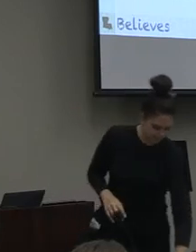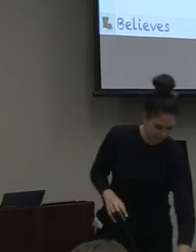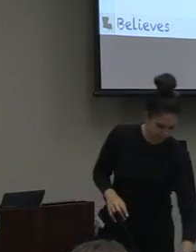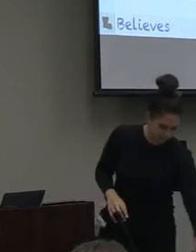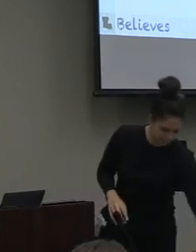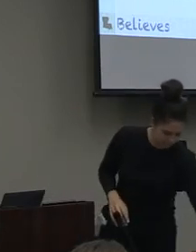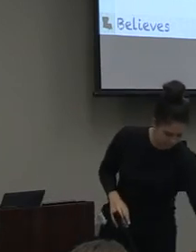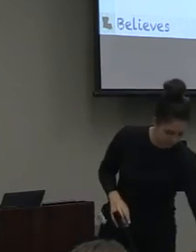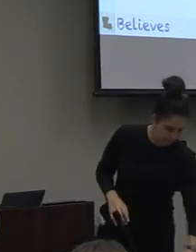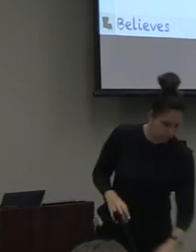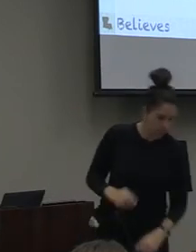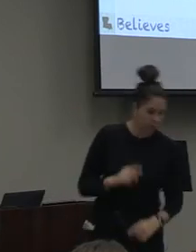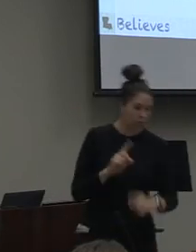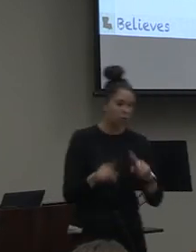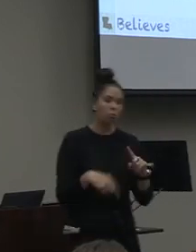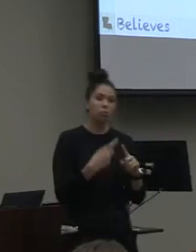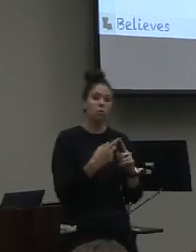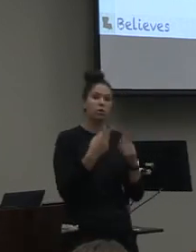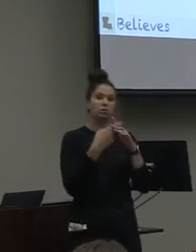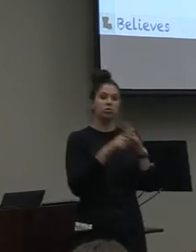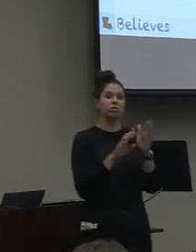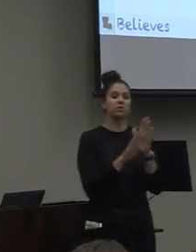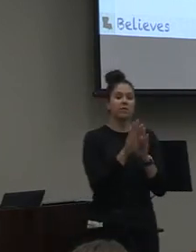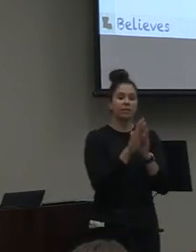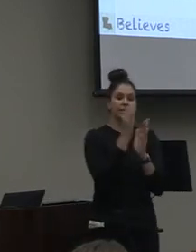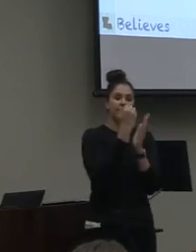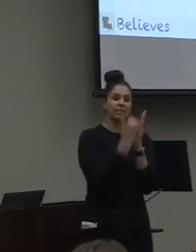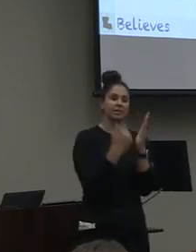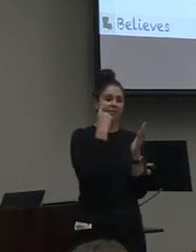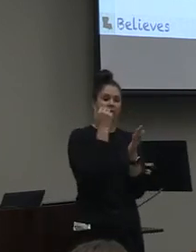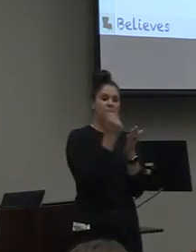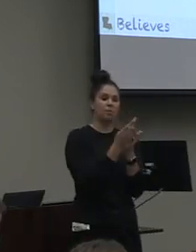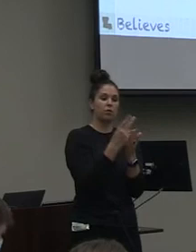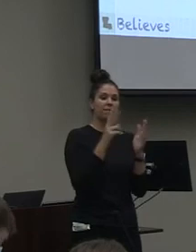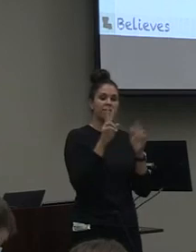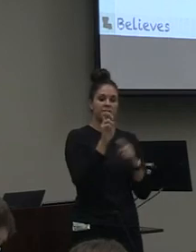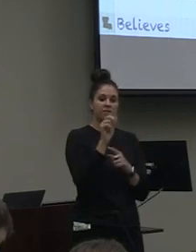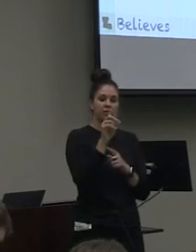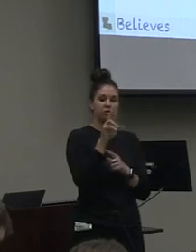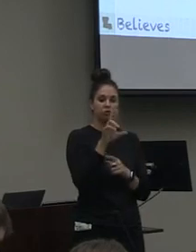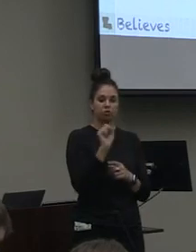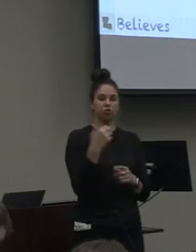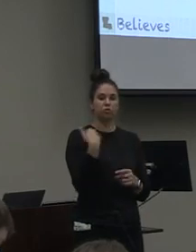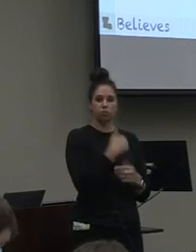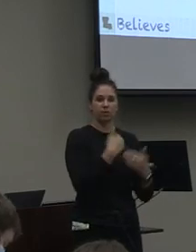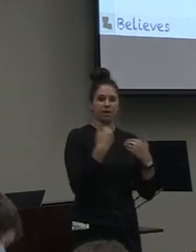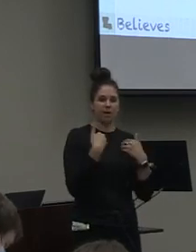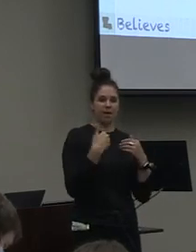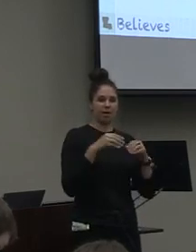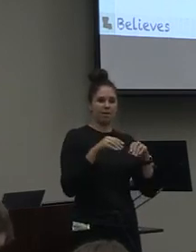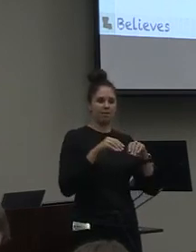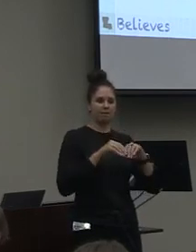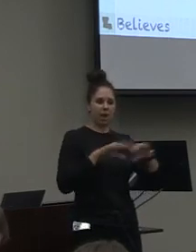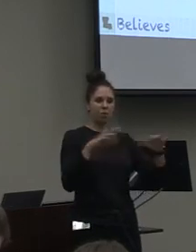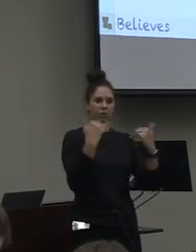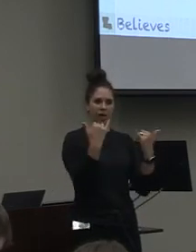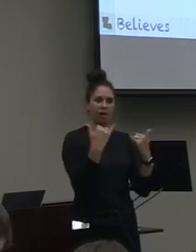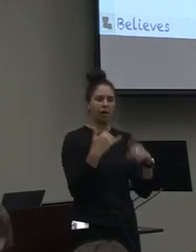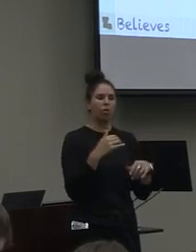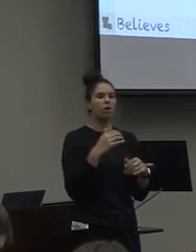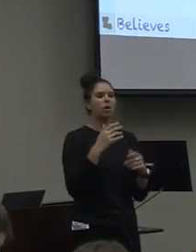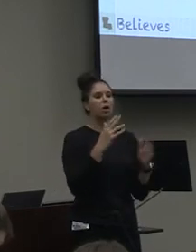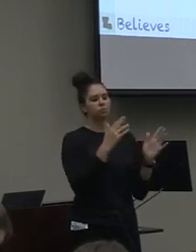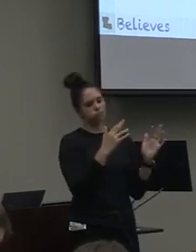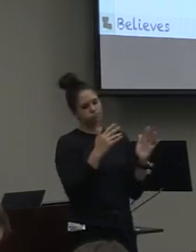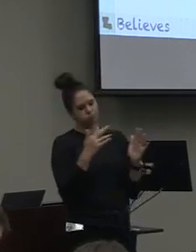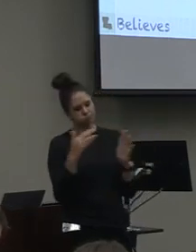it starts with developing that list for approved vendors that we have out right now, all the way to